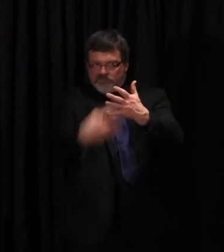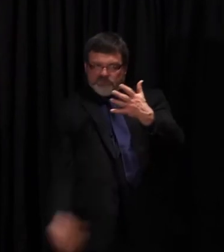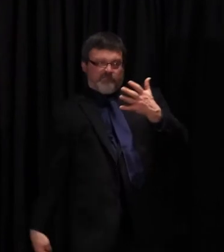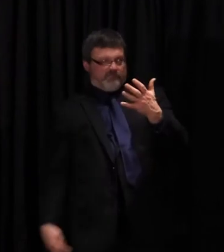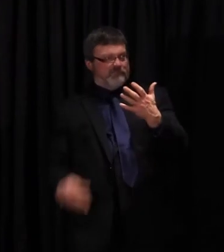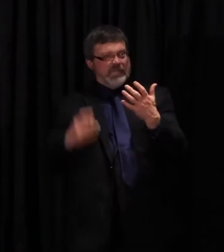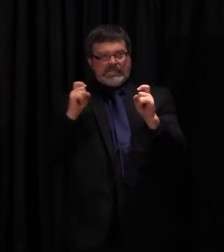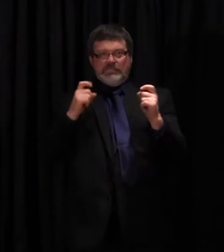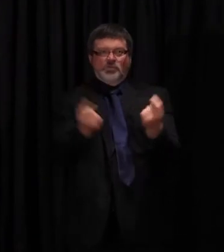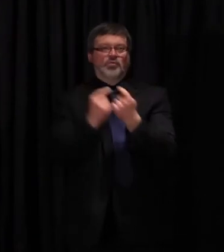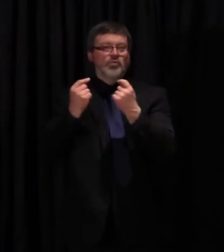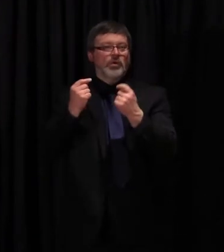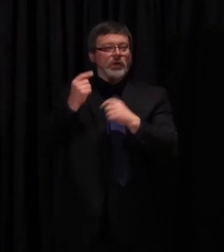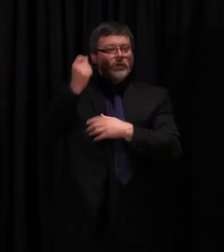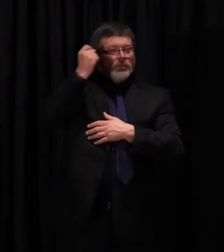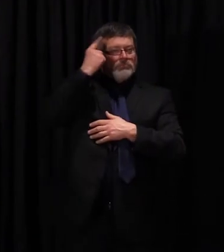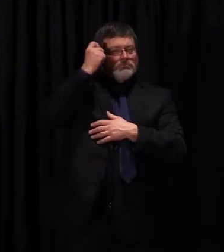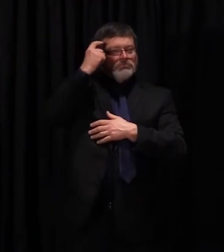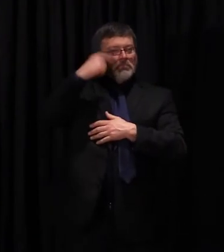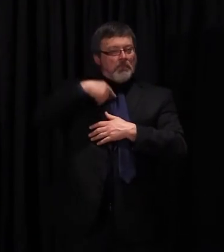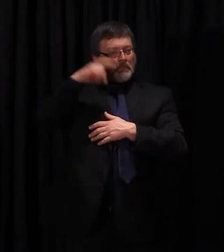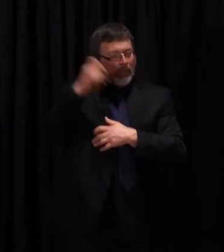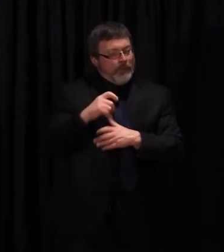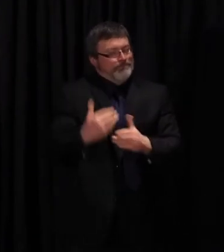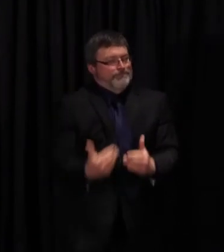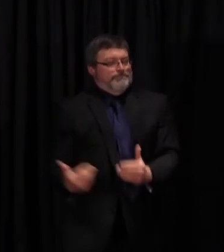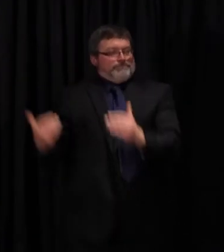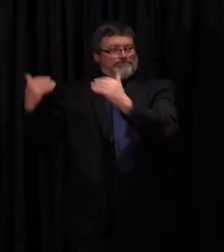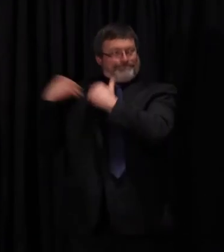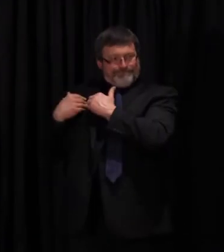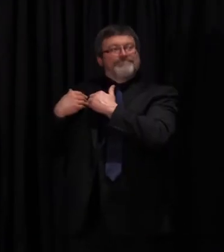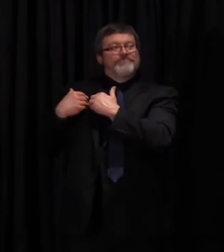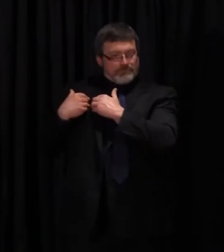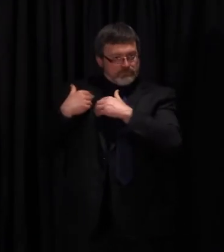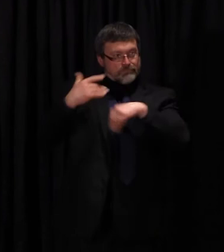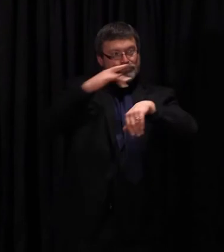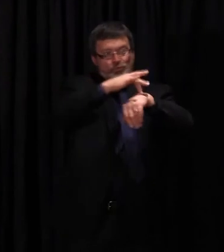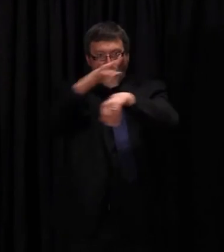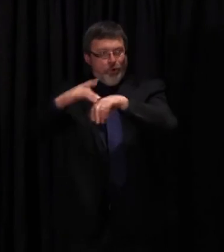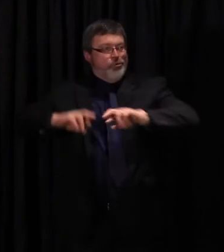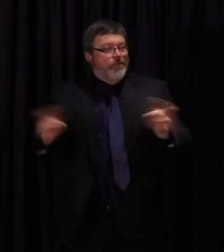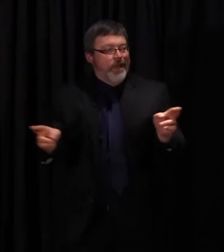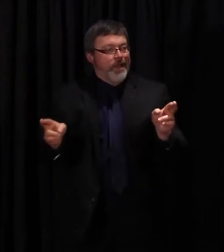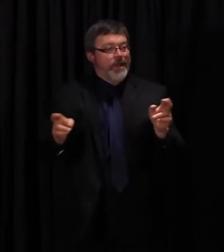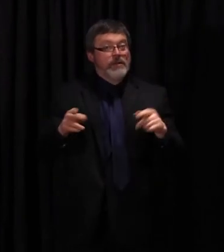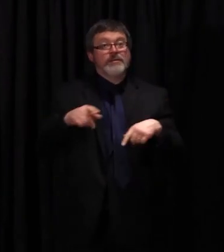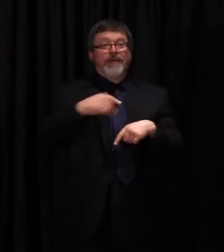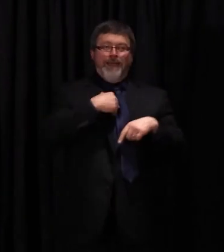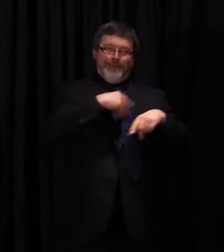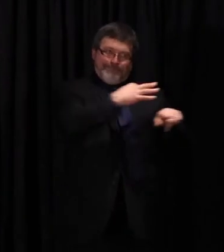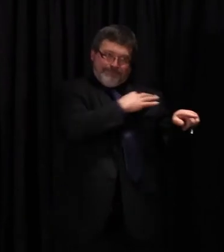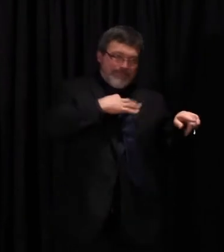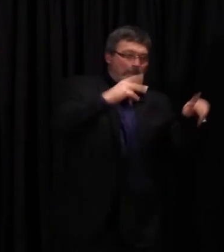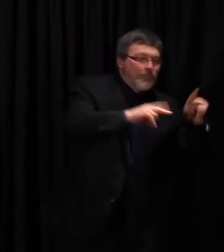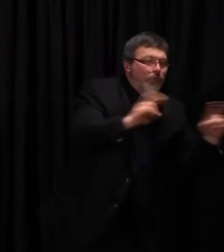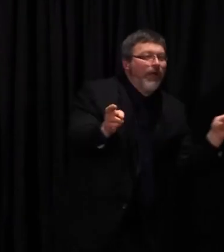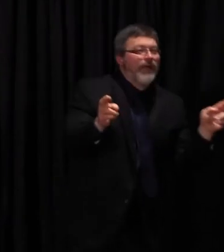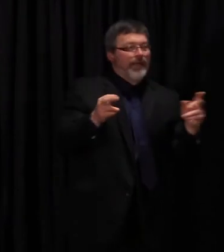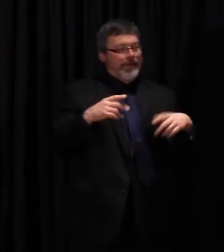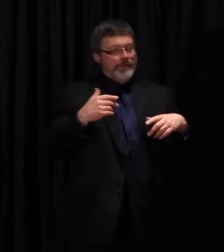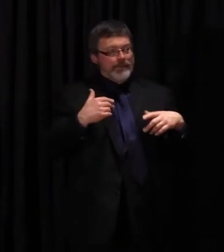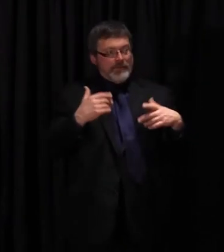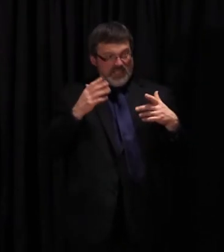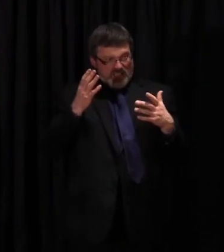done and make sure we continue to have the tools and the people to serve and protect our